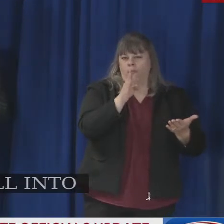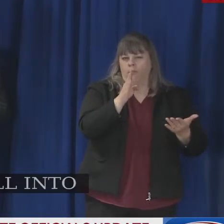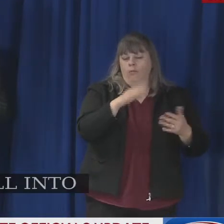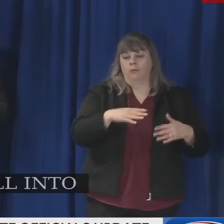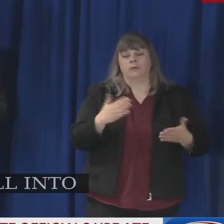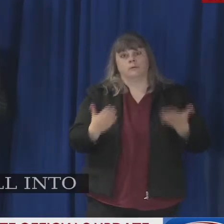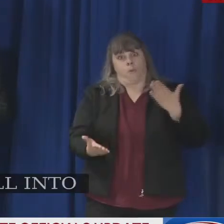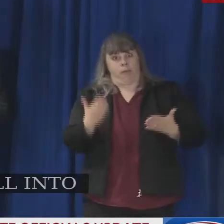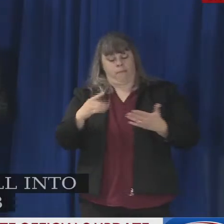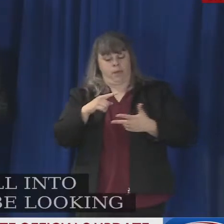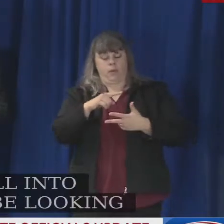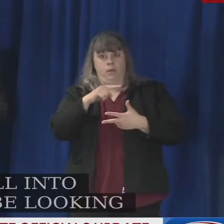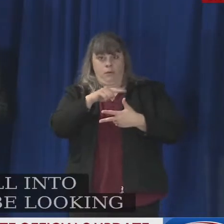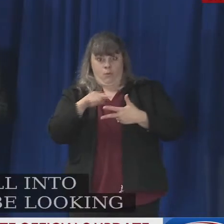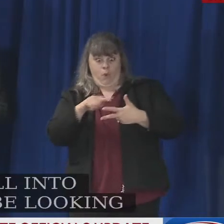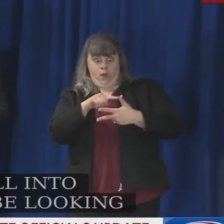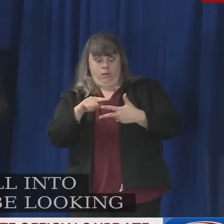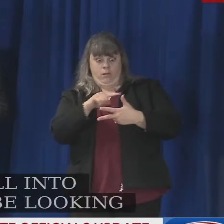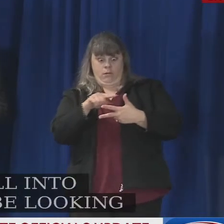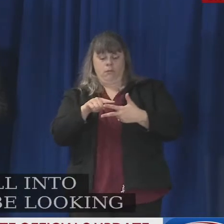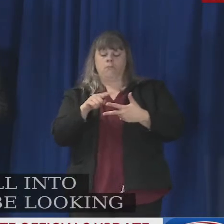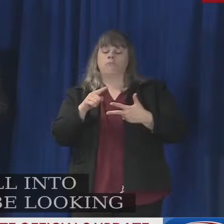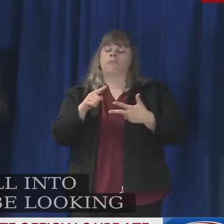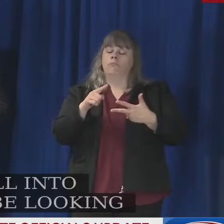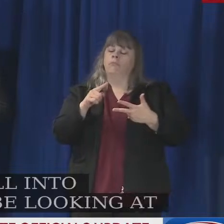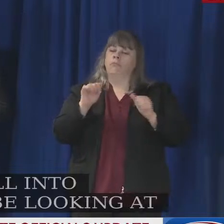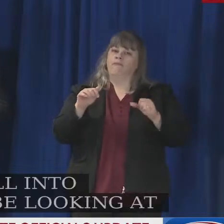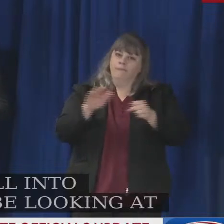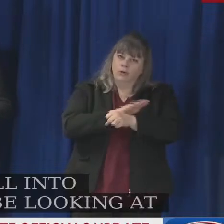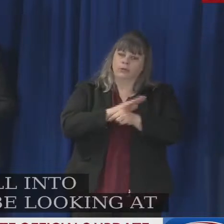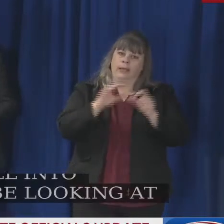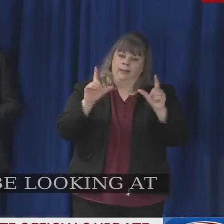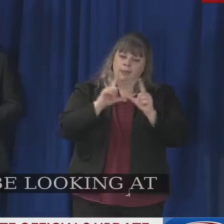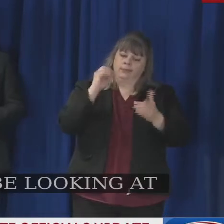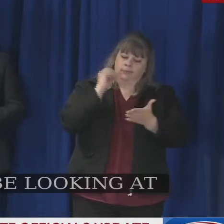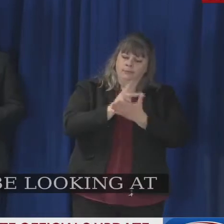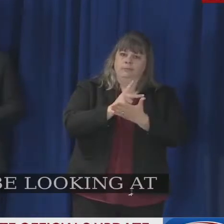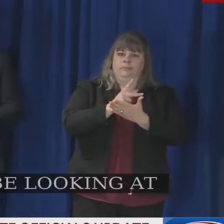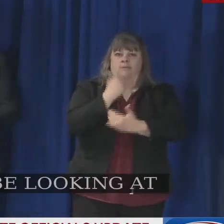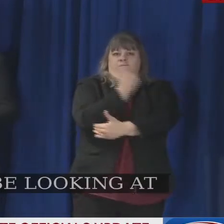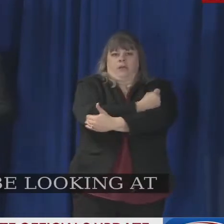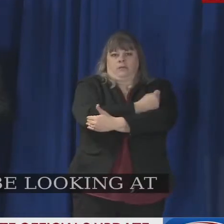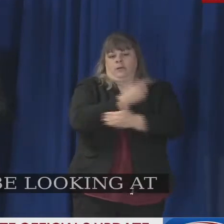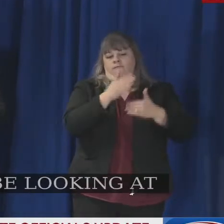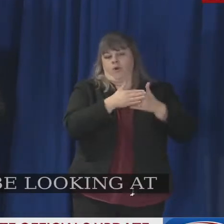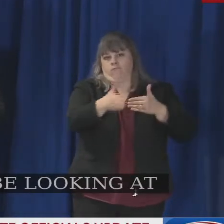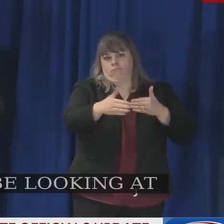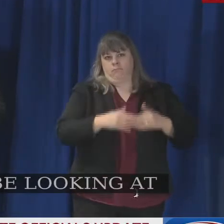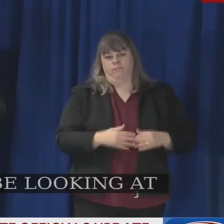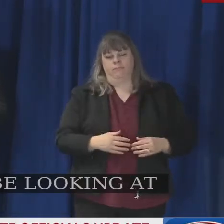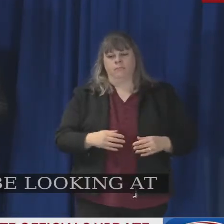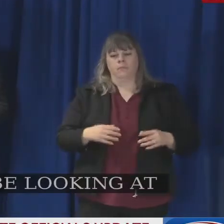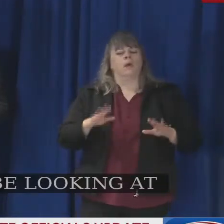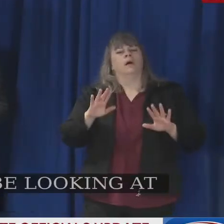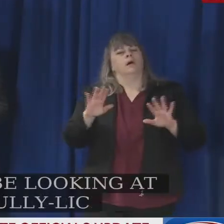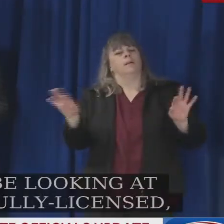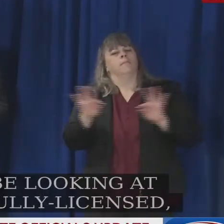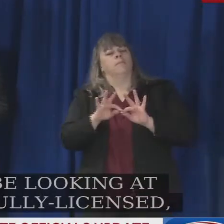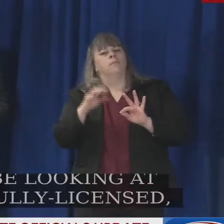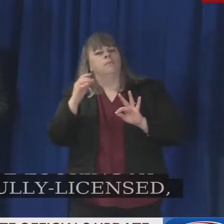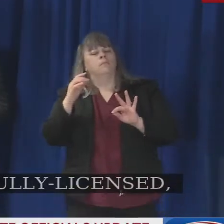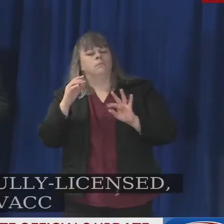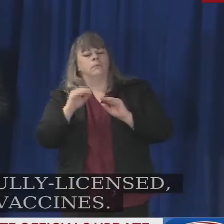more fully licensed, approved COVID-19 vaccines. And just to be clear, there aren't new studies that are coming